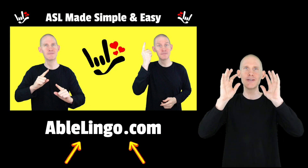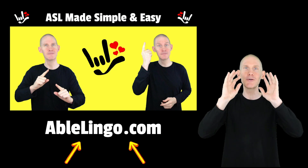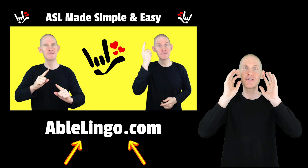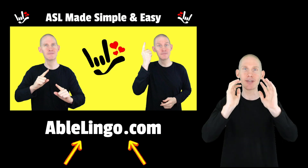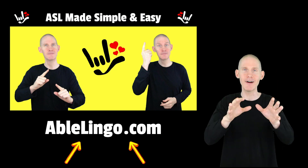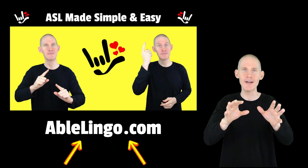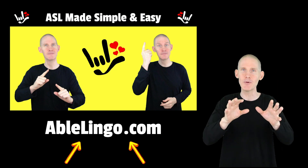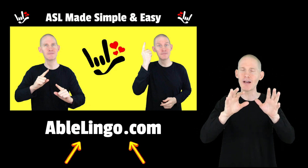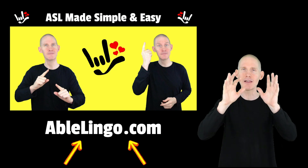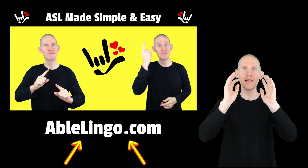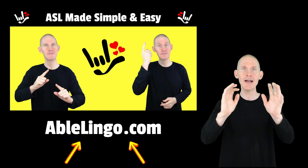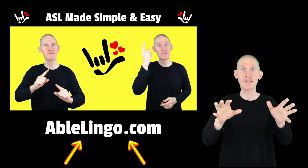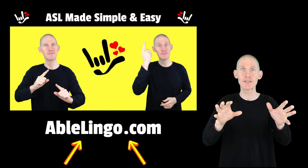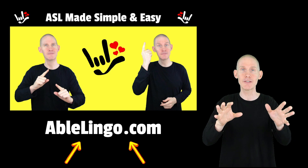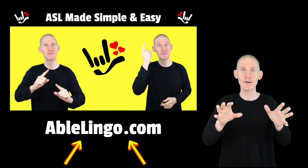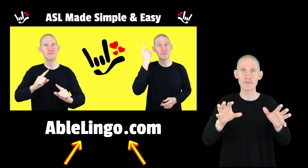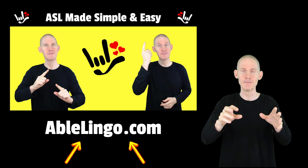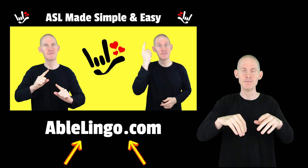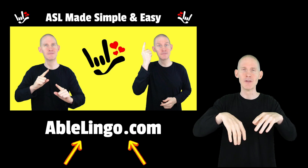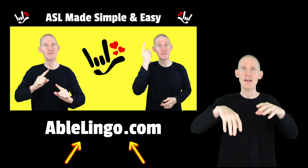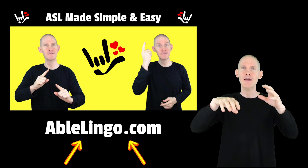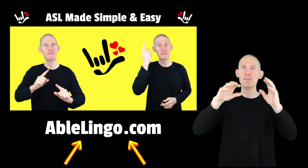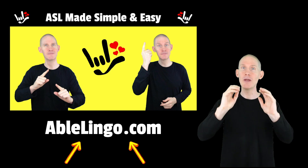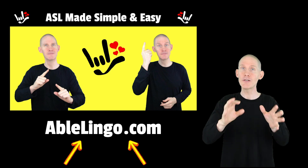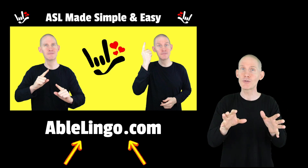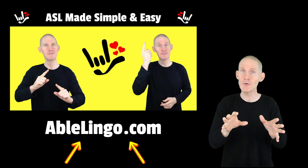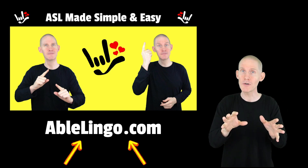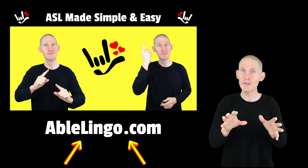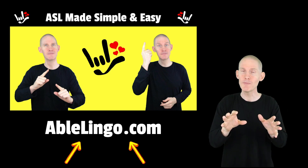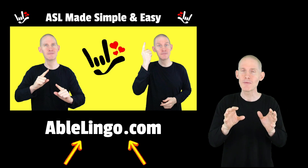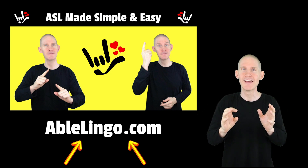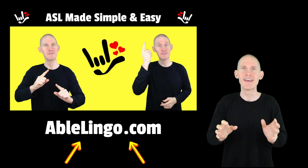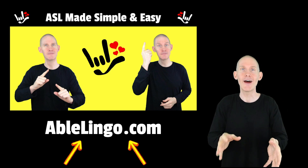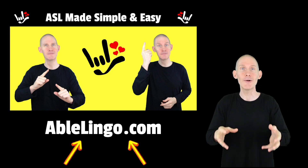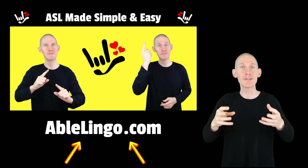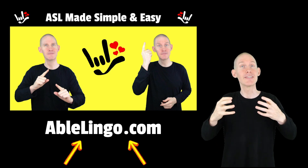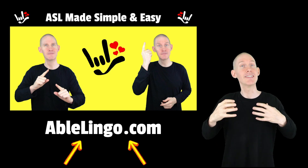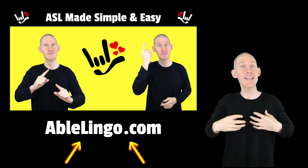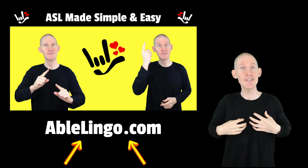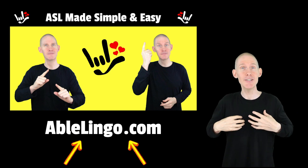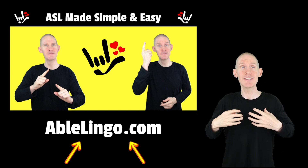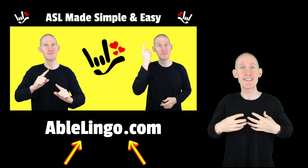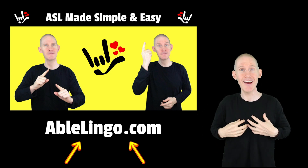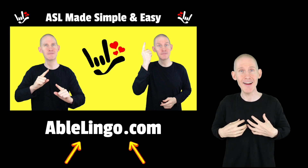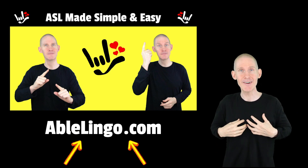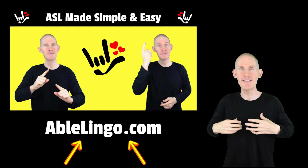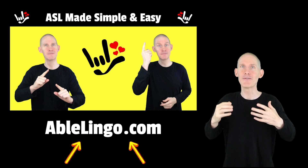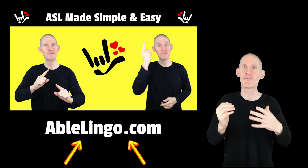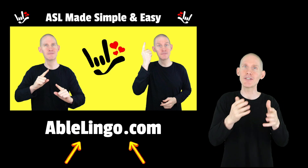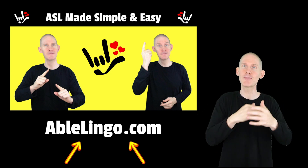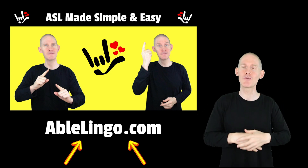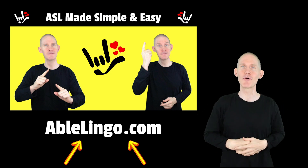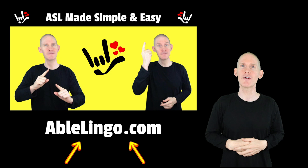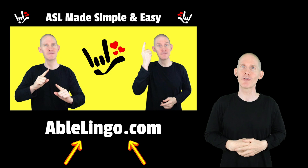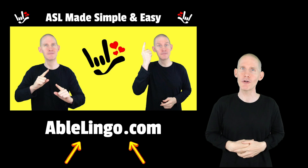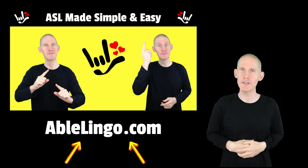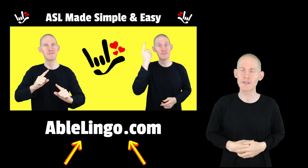your time. We got lots of stuff. Make sure that our teaching style fits with your learning